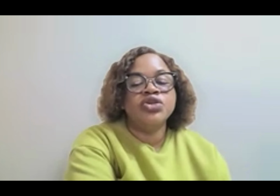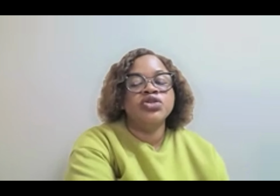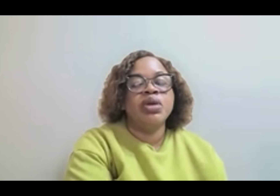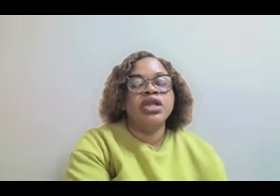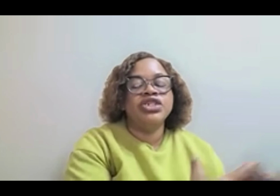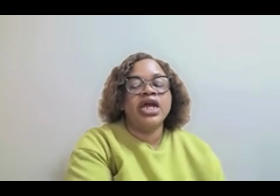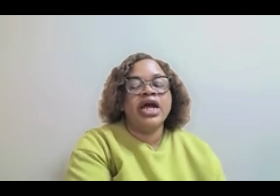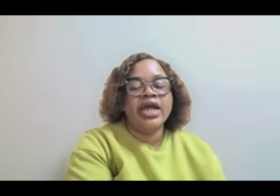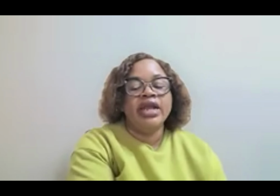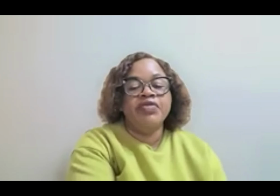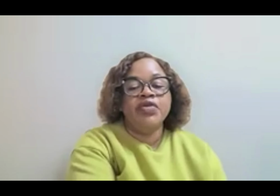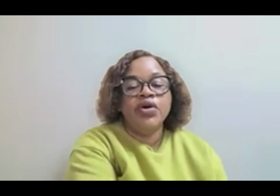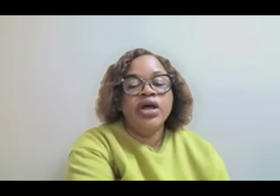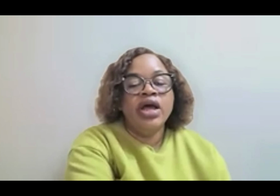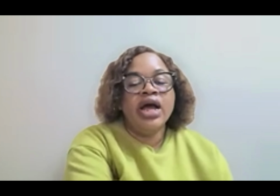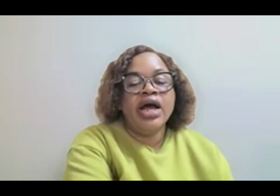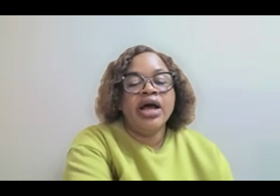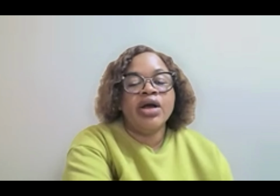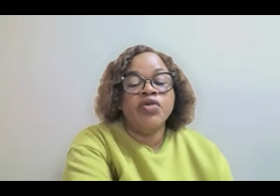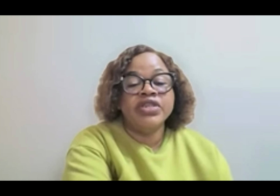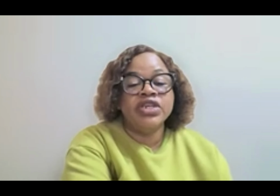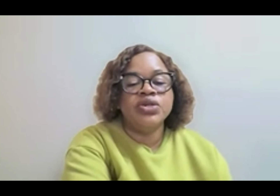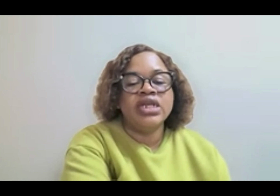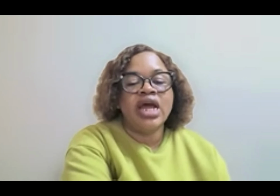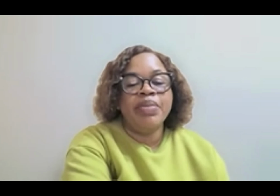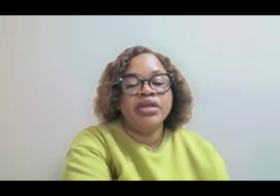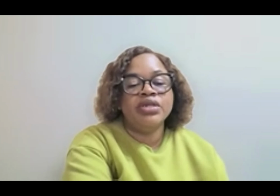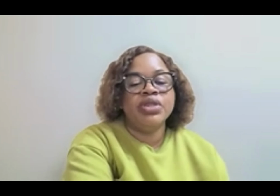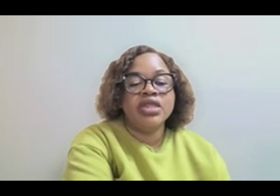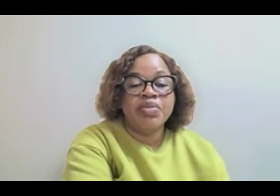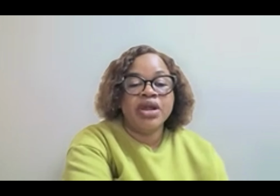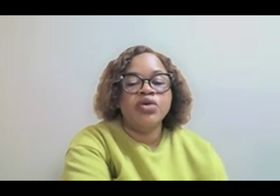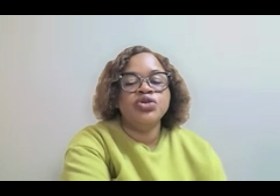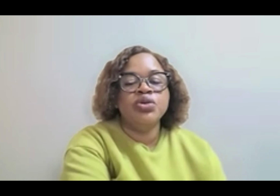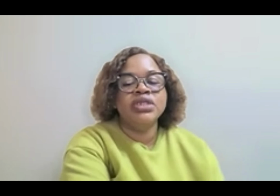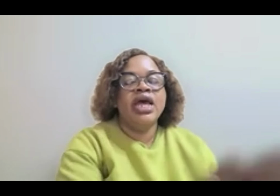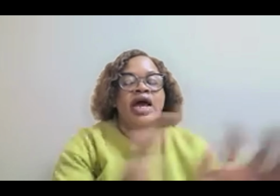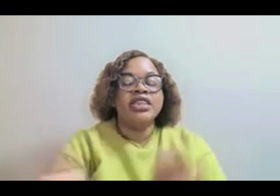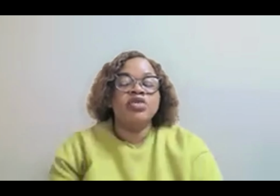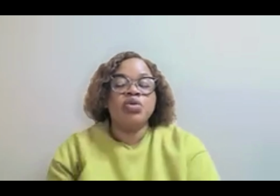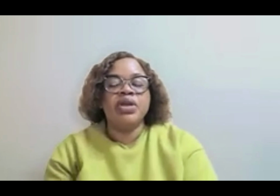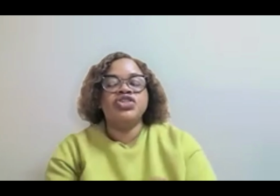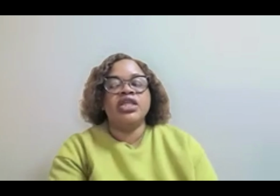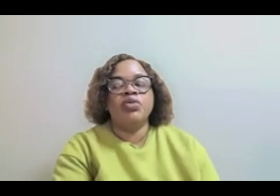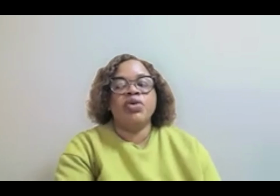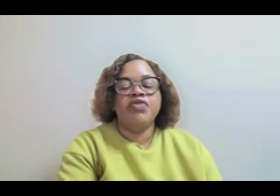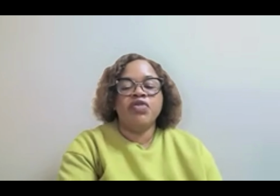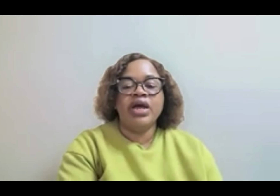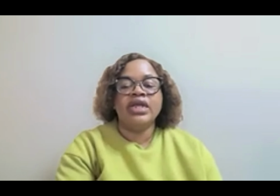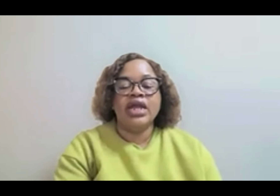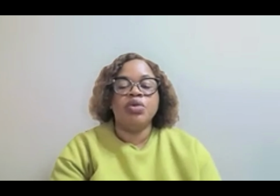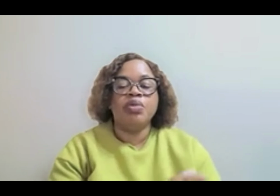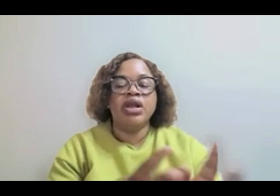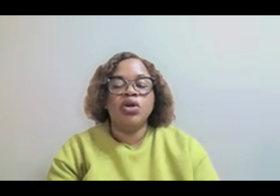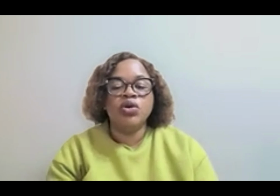will share high-level conversations that happened within the breakout rooms, and then we will share the way forward, and we will close, hoping